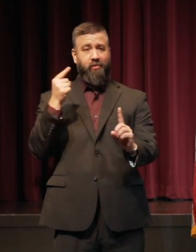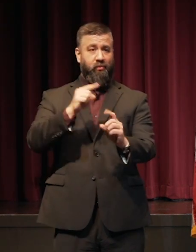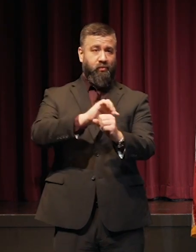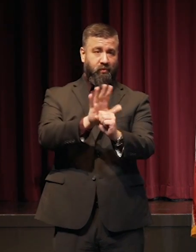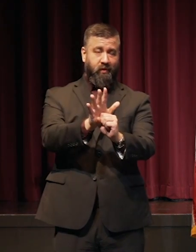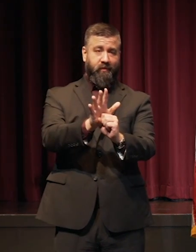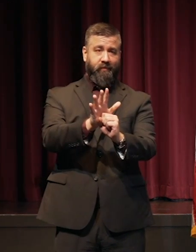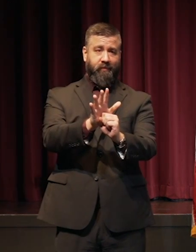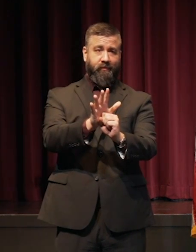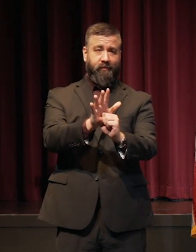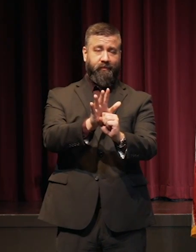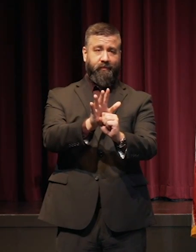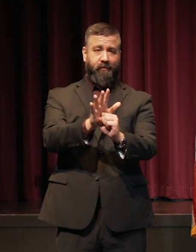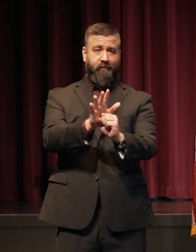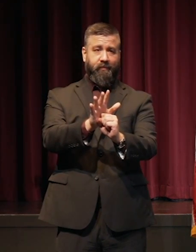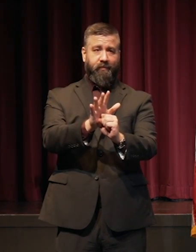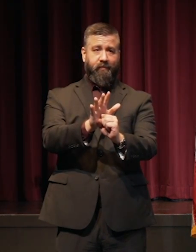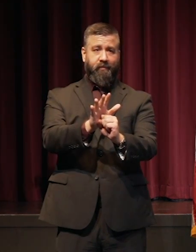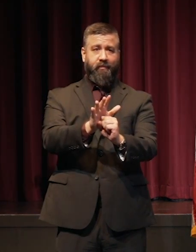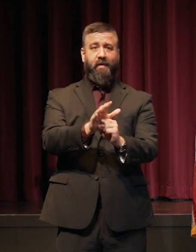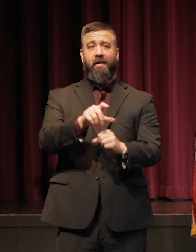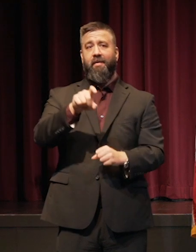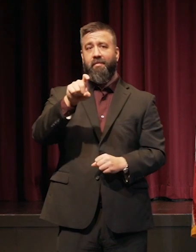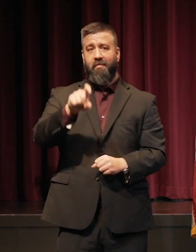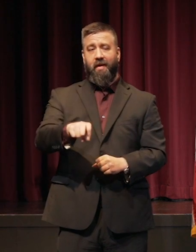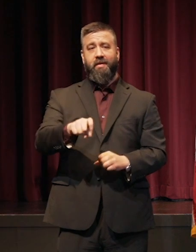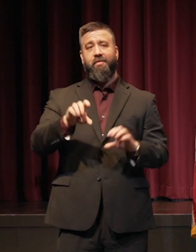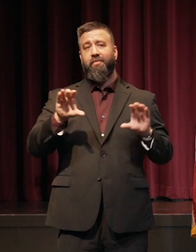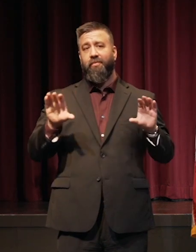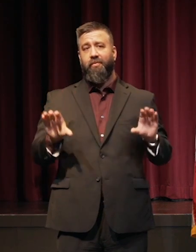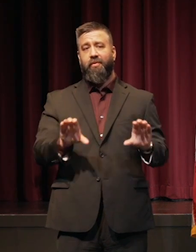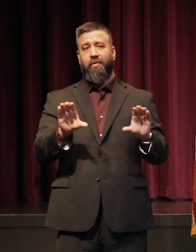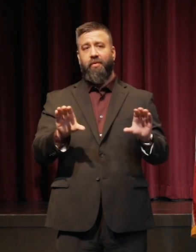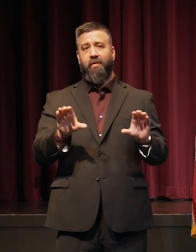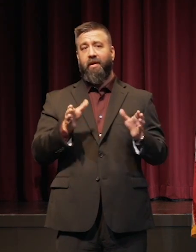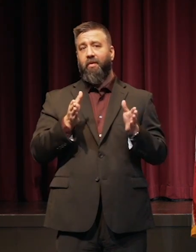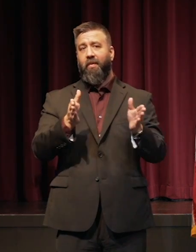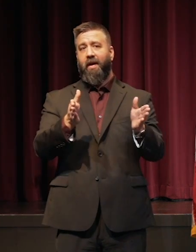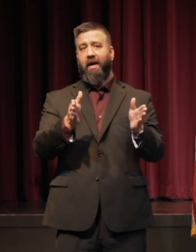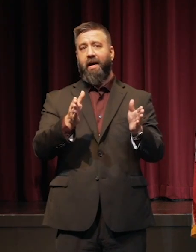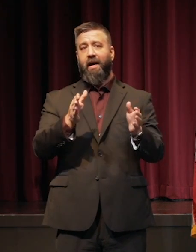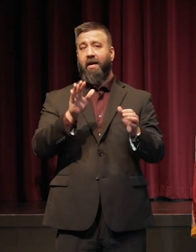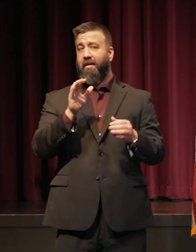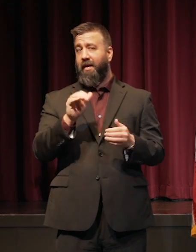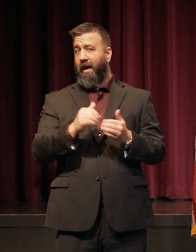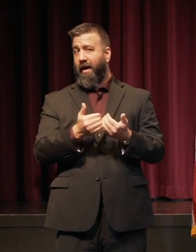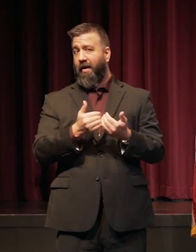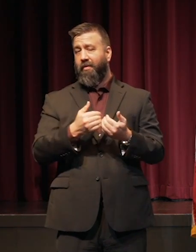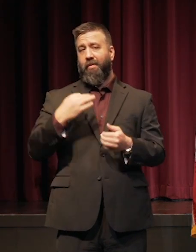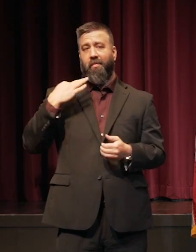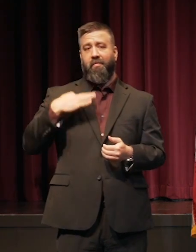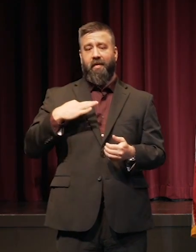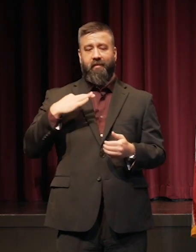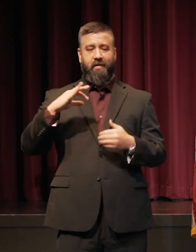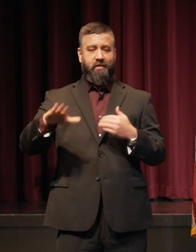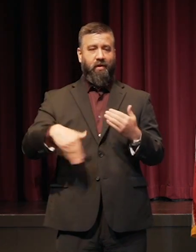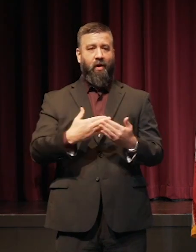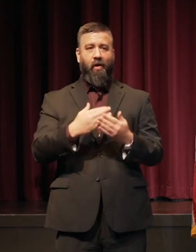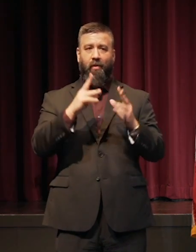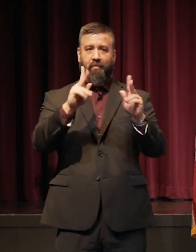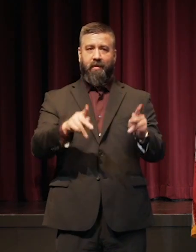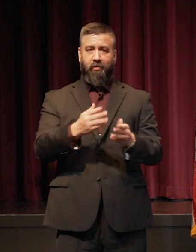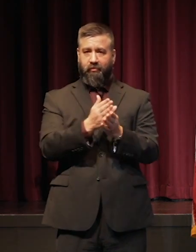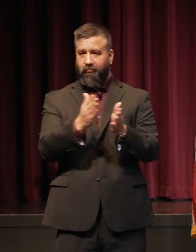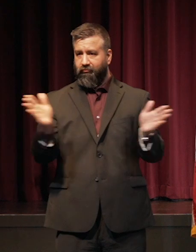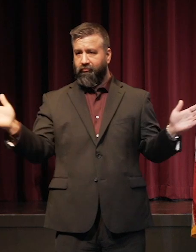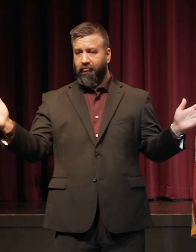pandemic, it must be done in a way that benefits all